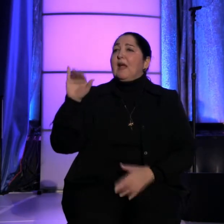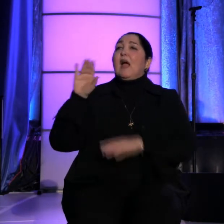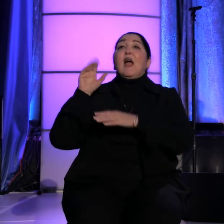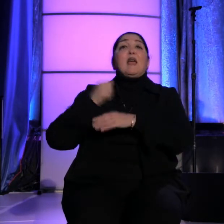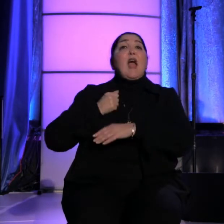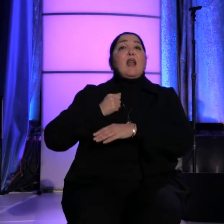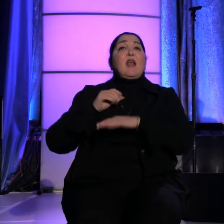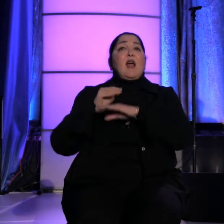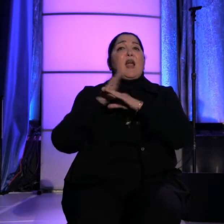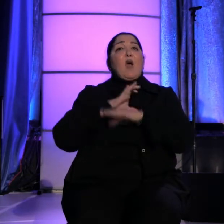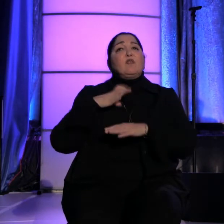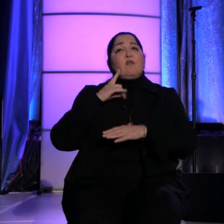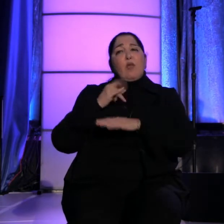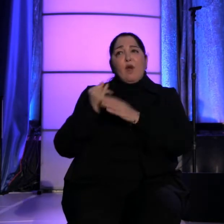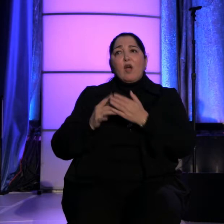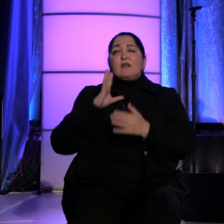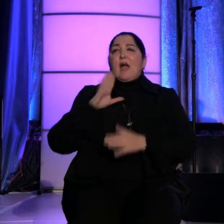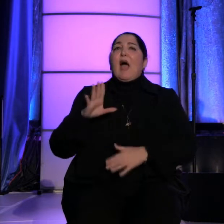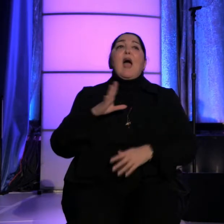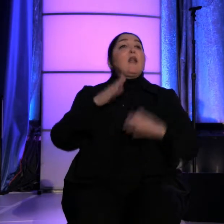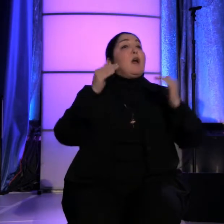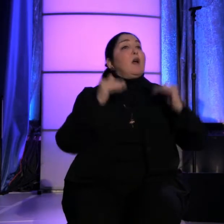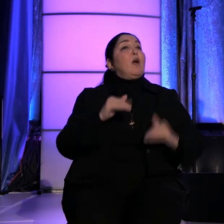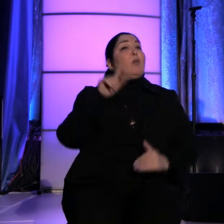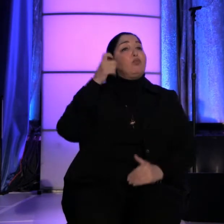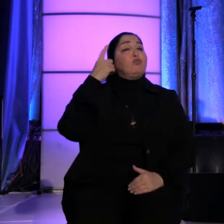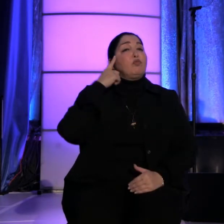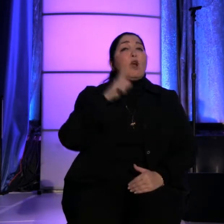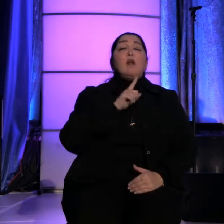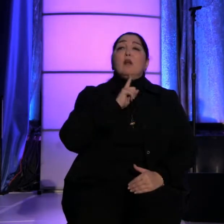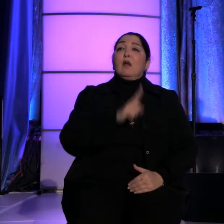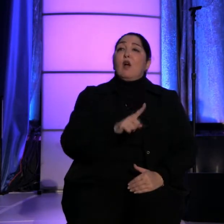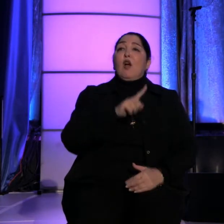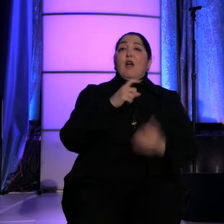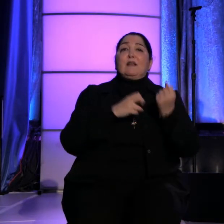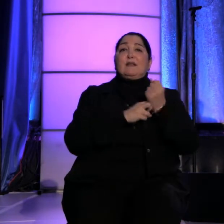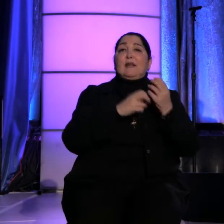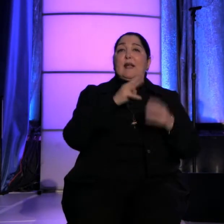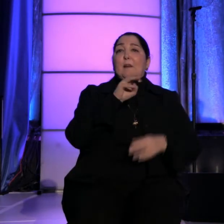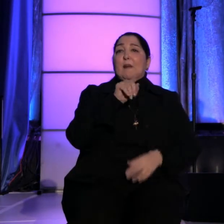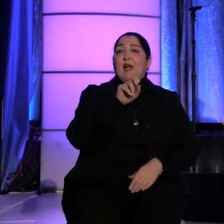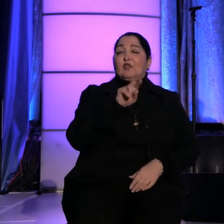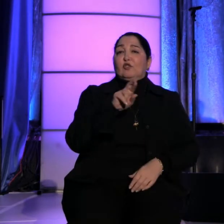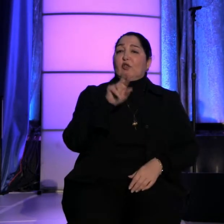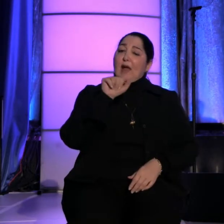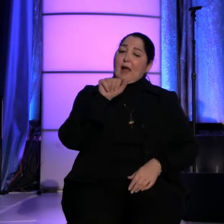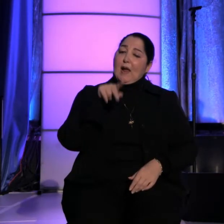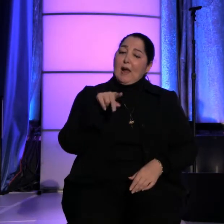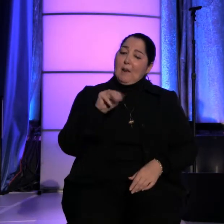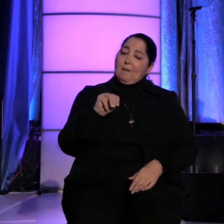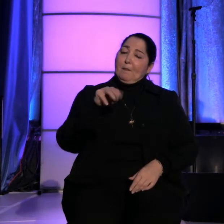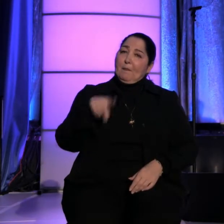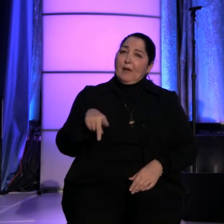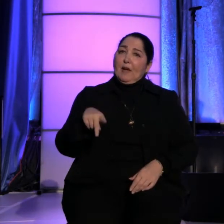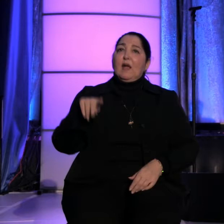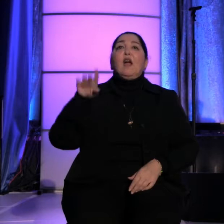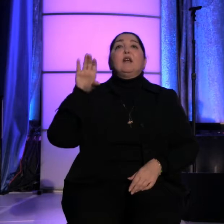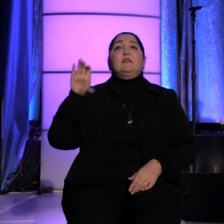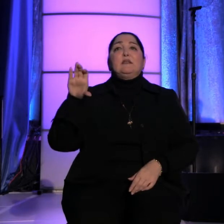Manager. And our bronze sponsors are Ticketmaster, KMP, the China Arts and Education Group,